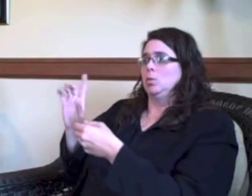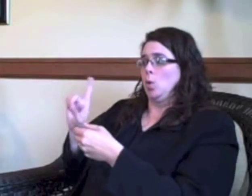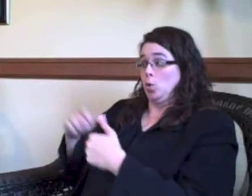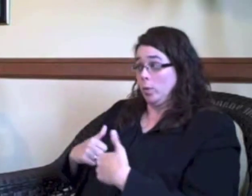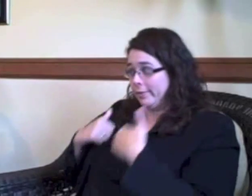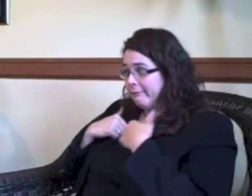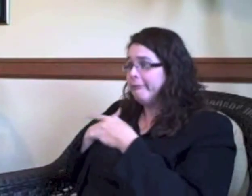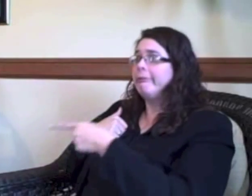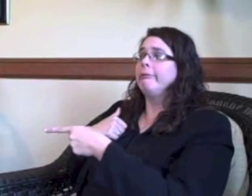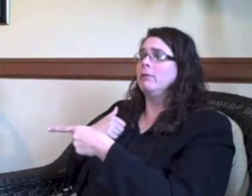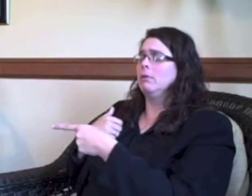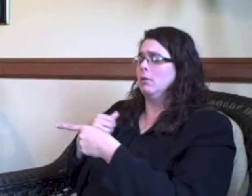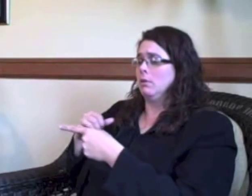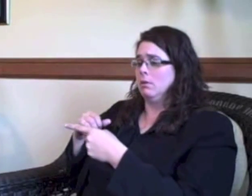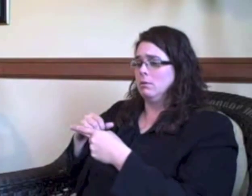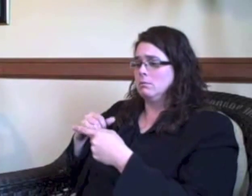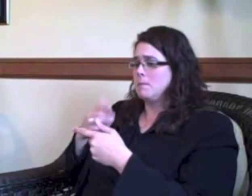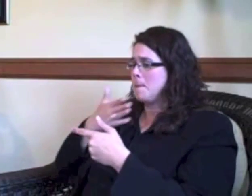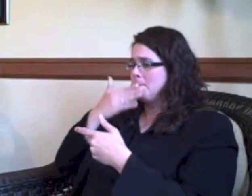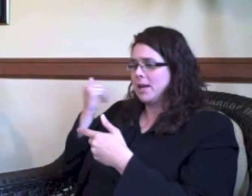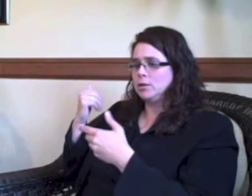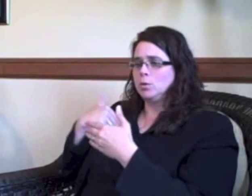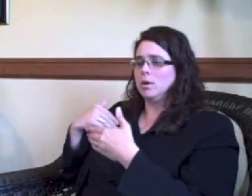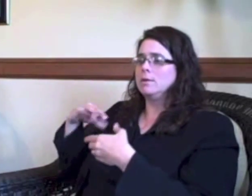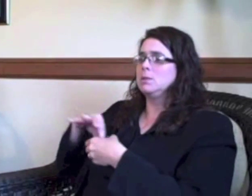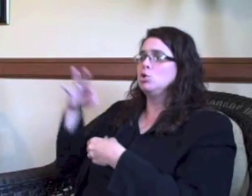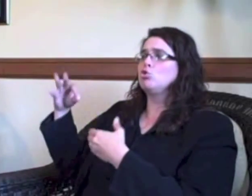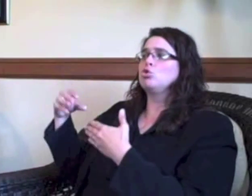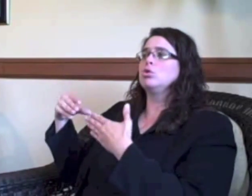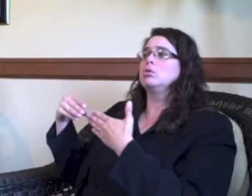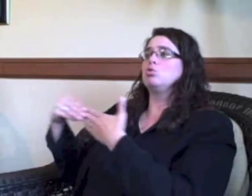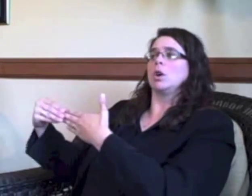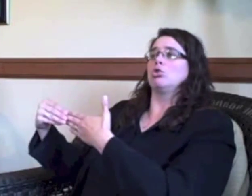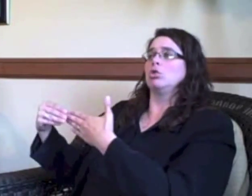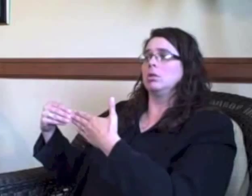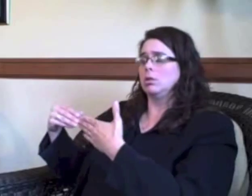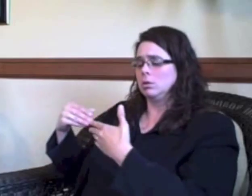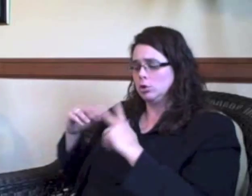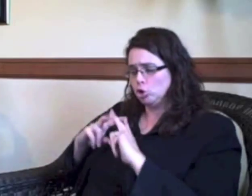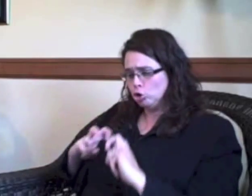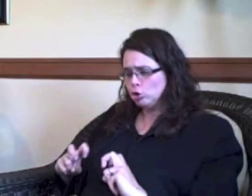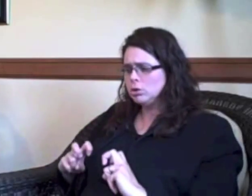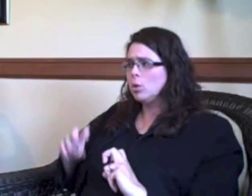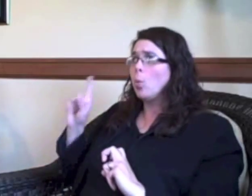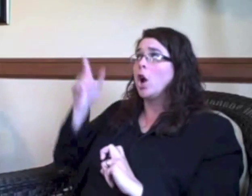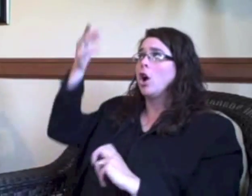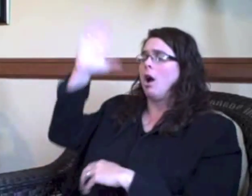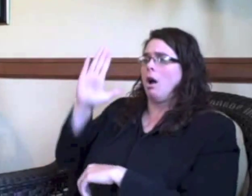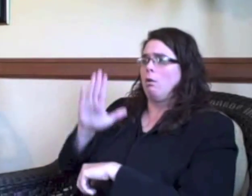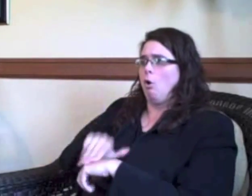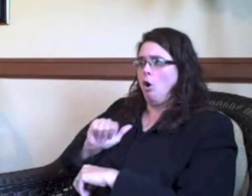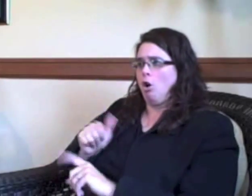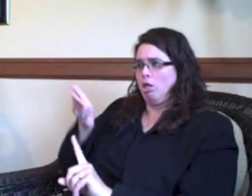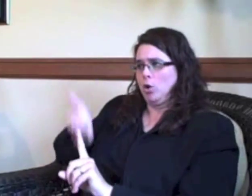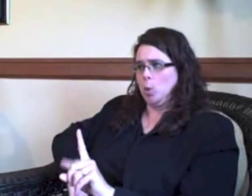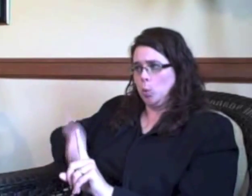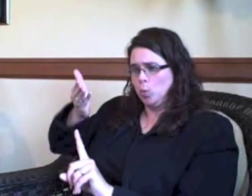your diocese, where you live. It's best to have a good spiritual direction and discernment and look at where